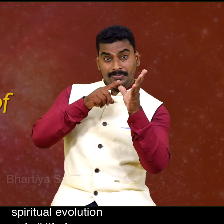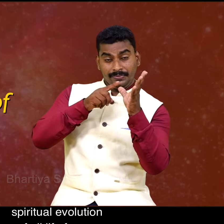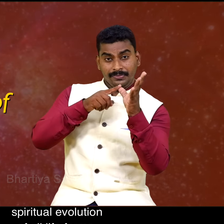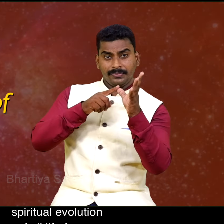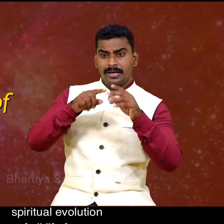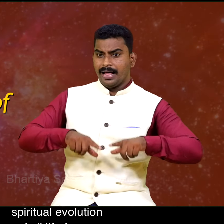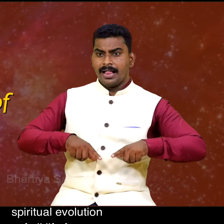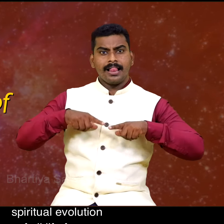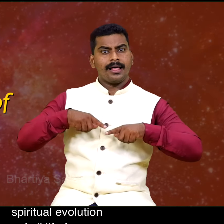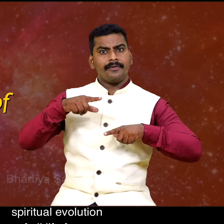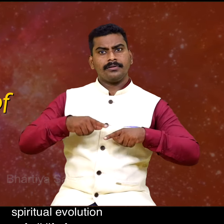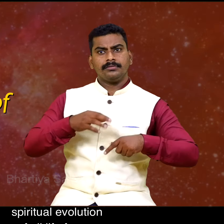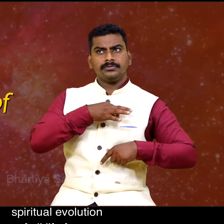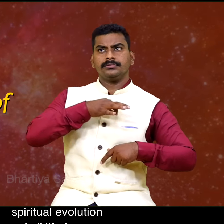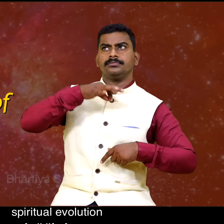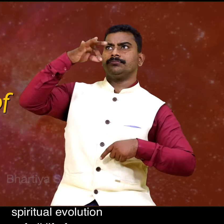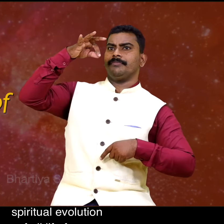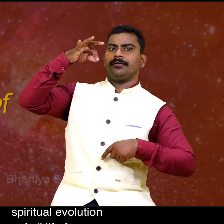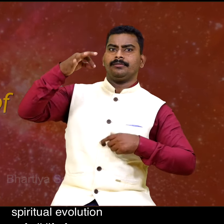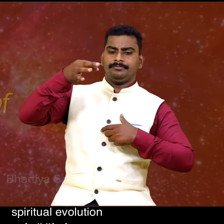spiritual evolution of all life forms,